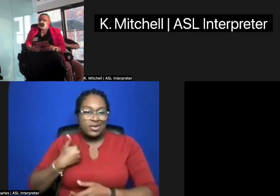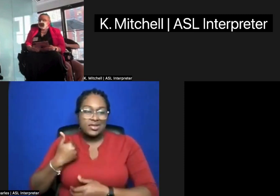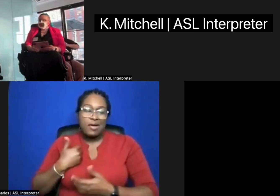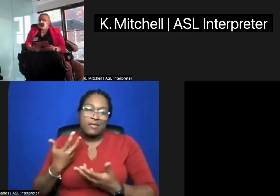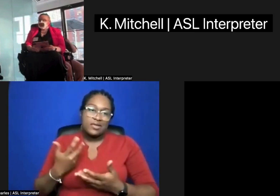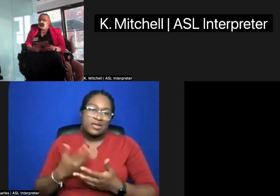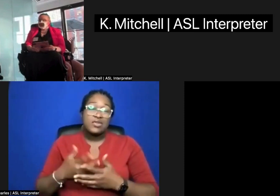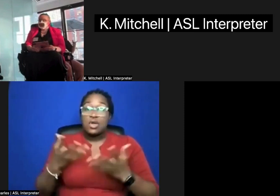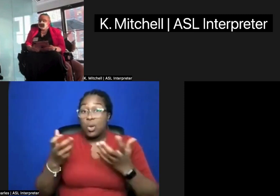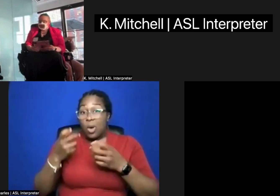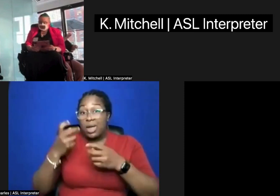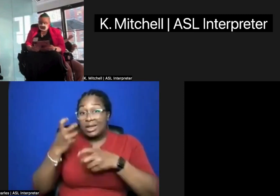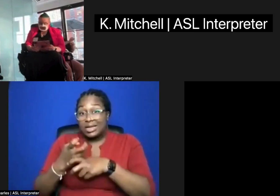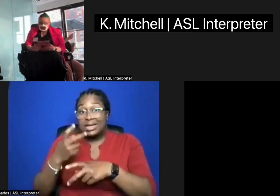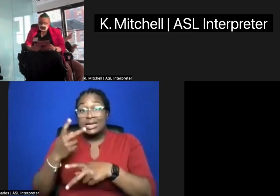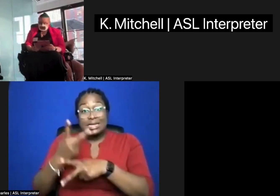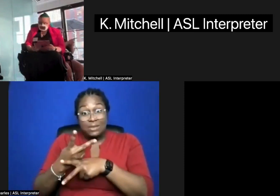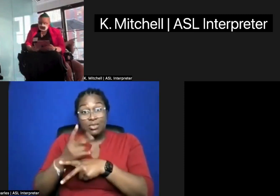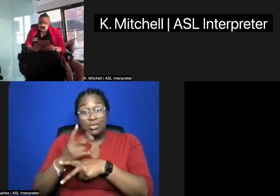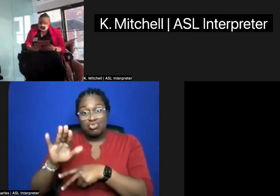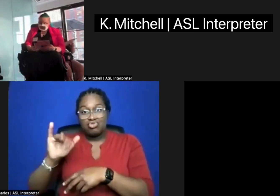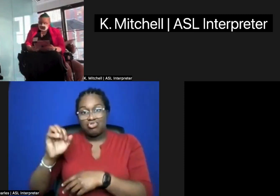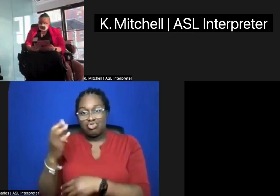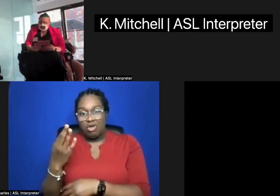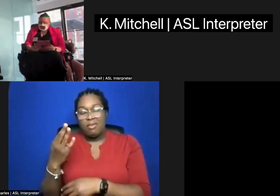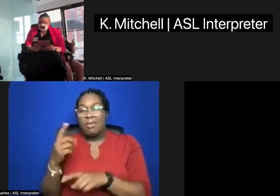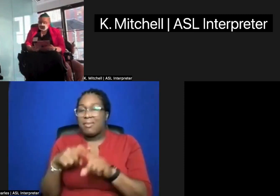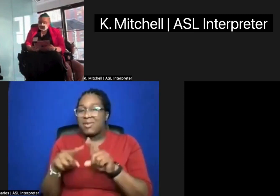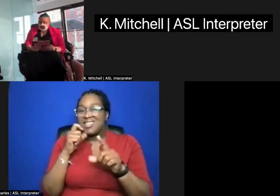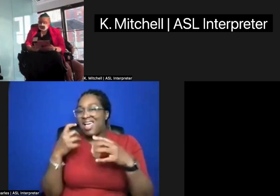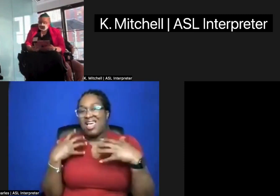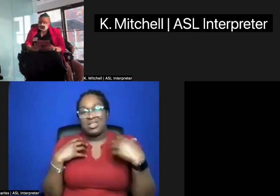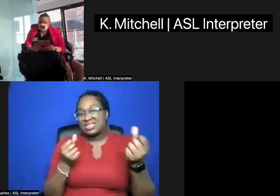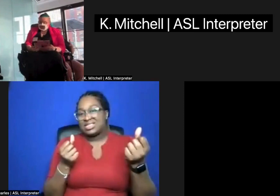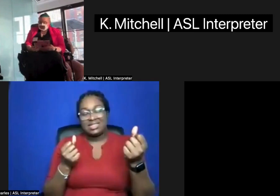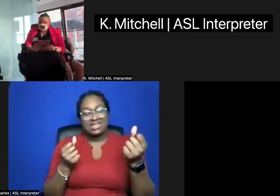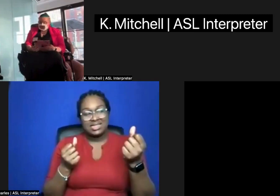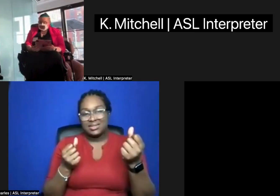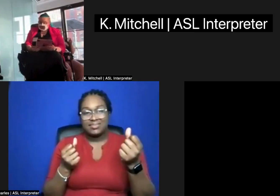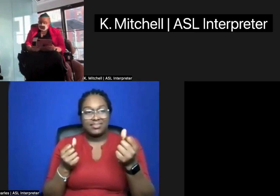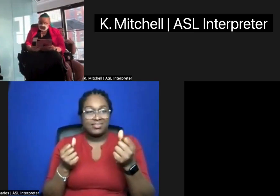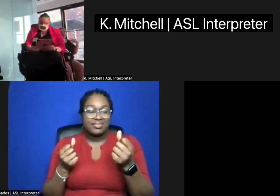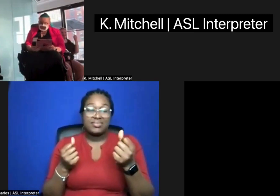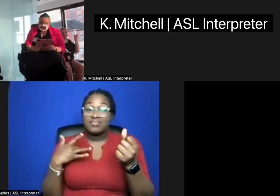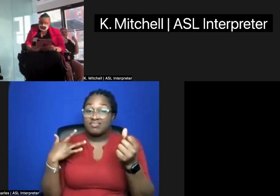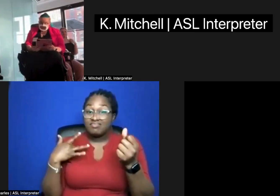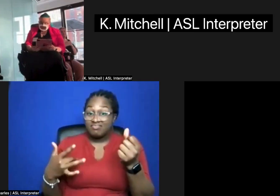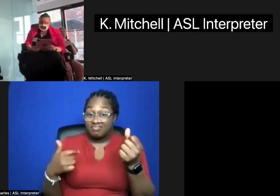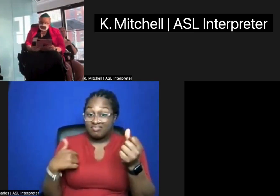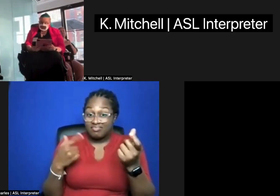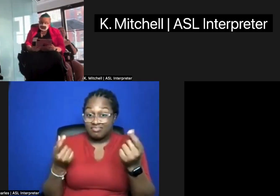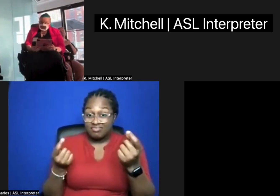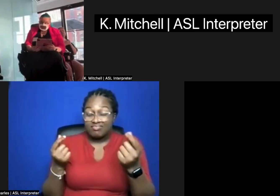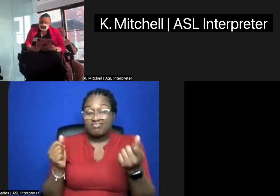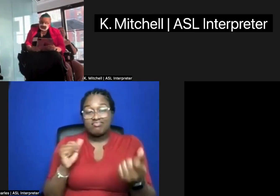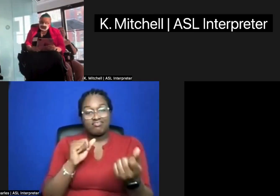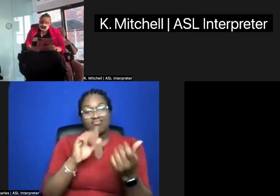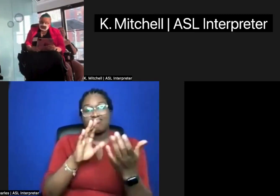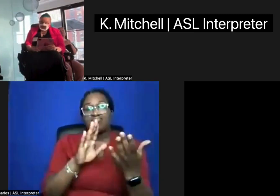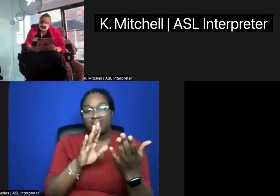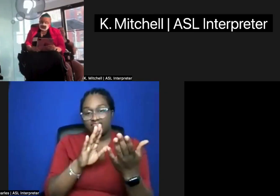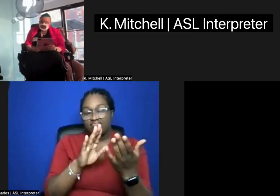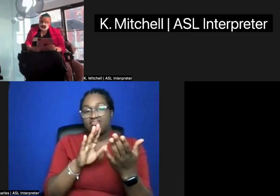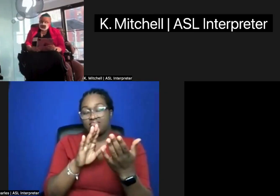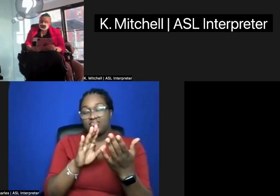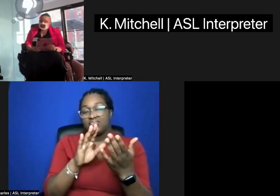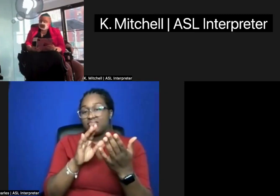your job. It's an option, but I don't think it's very healthy. But what I've typically done is I will approach an